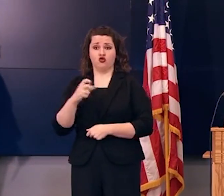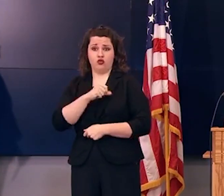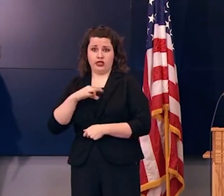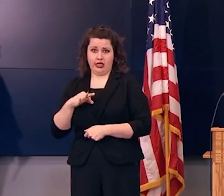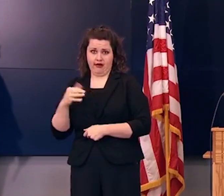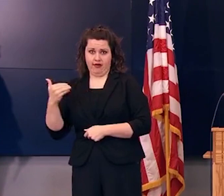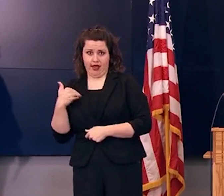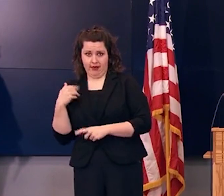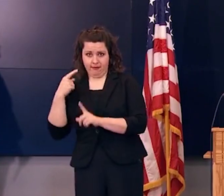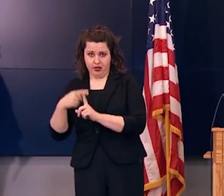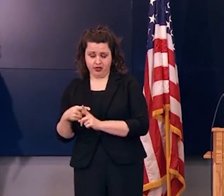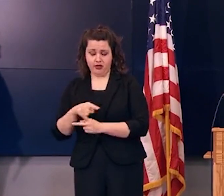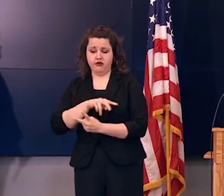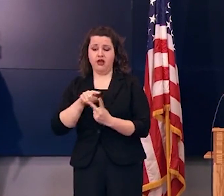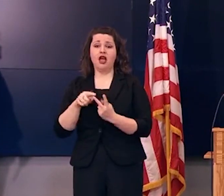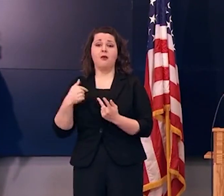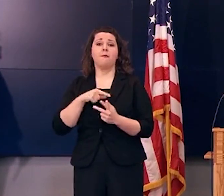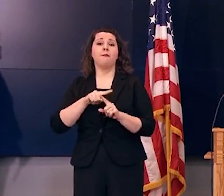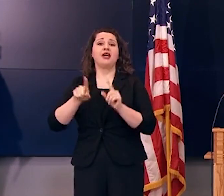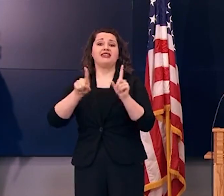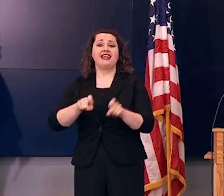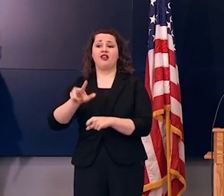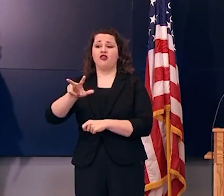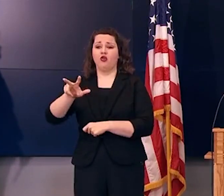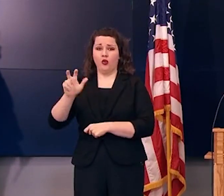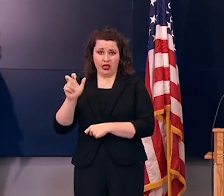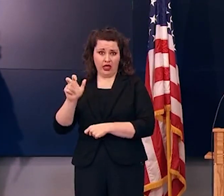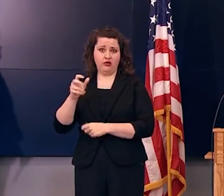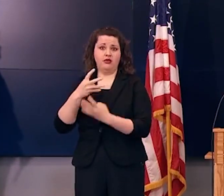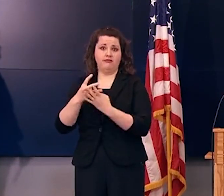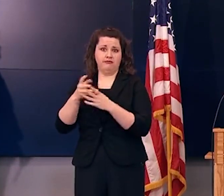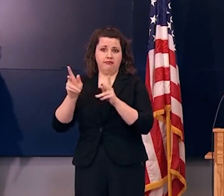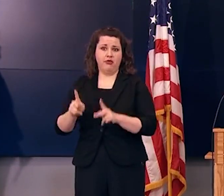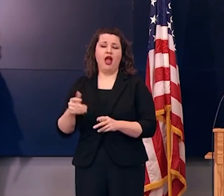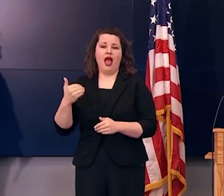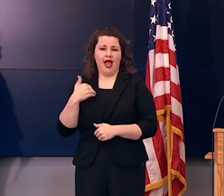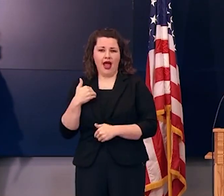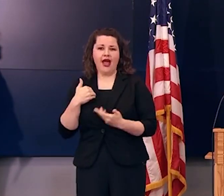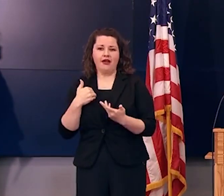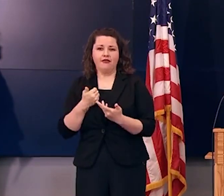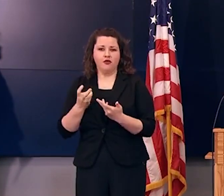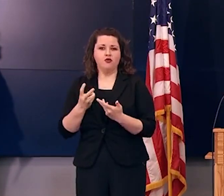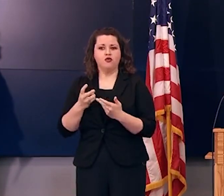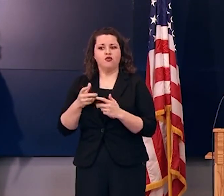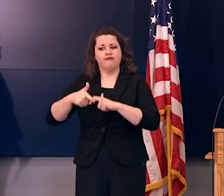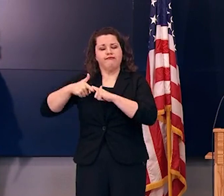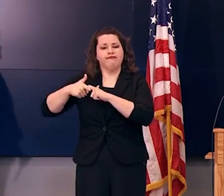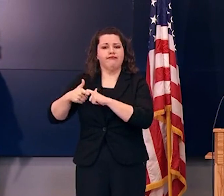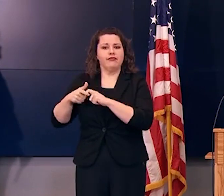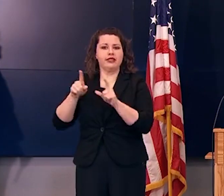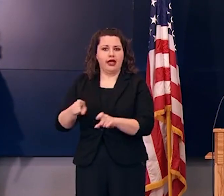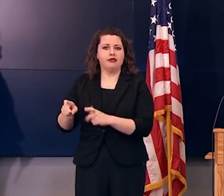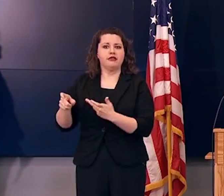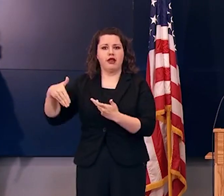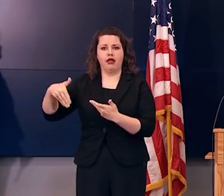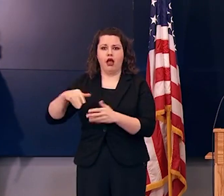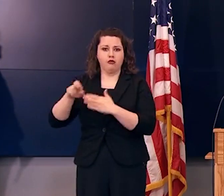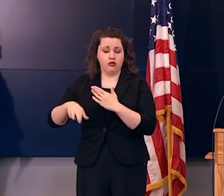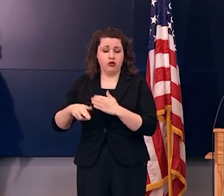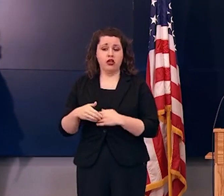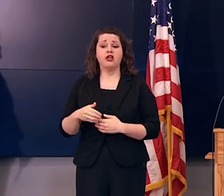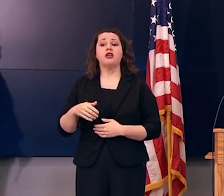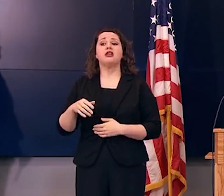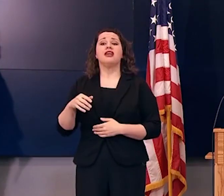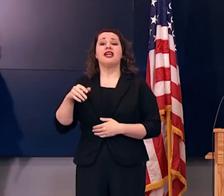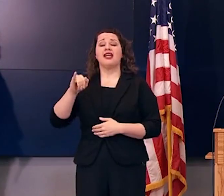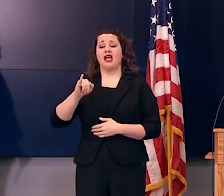We have tested 103 inmates. We have a few pending tests at this time. We found out this morning that another member of our staff that